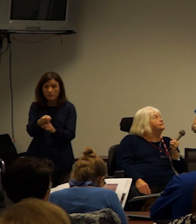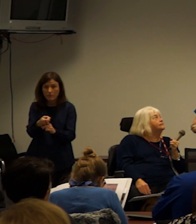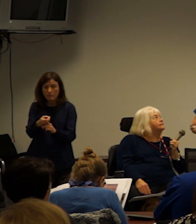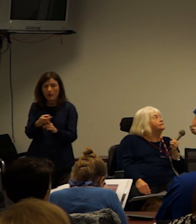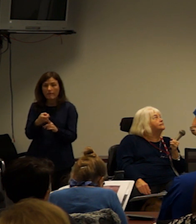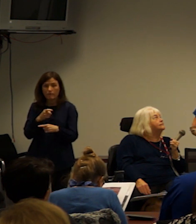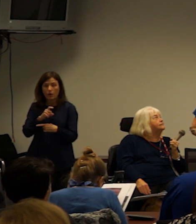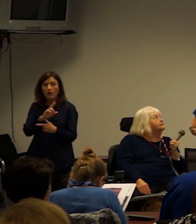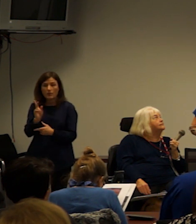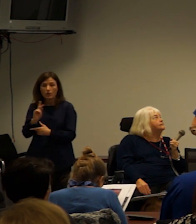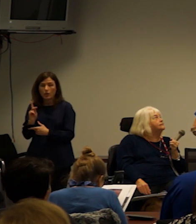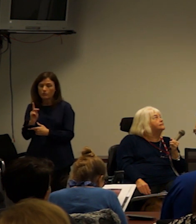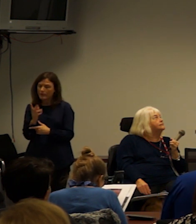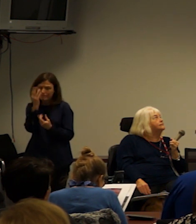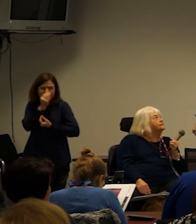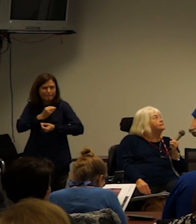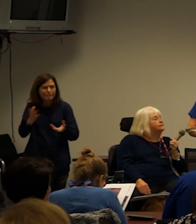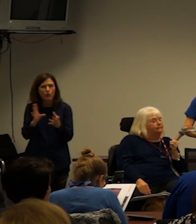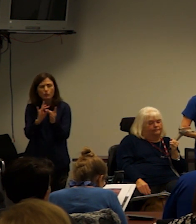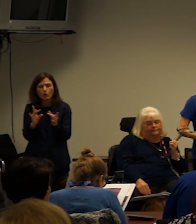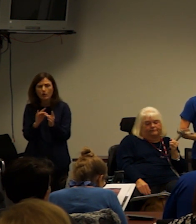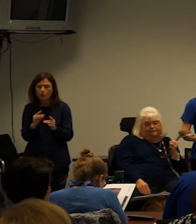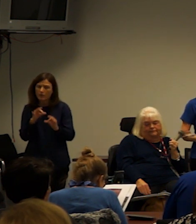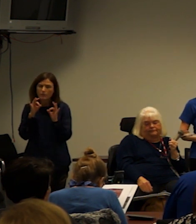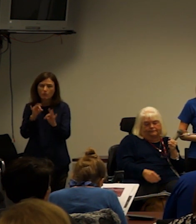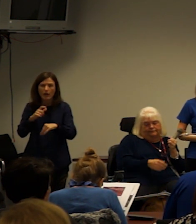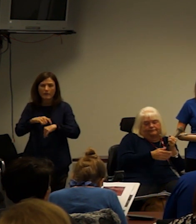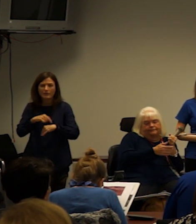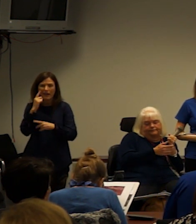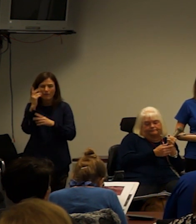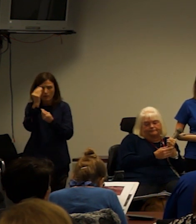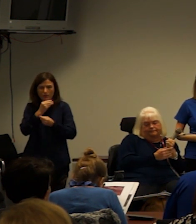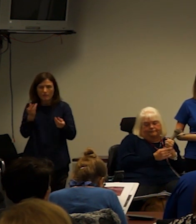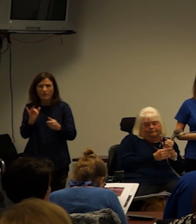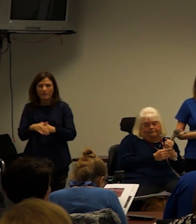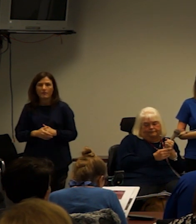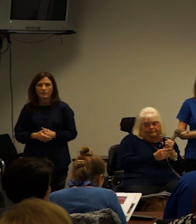Katrina, share your story with them. This is a good time to do so.